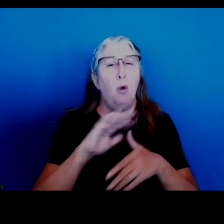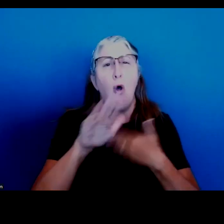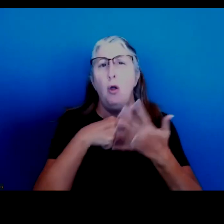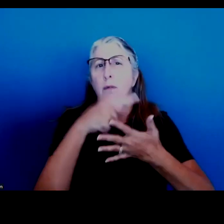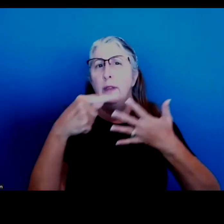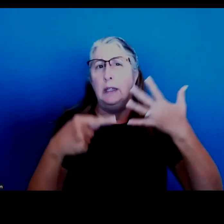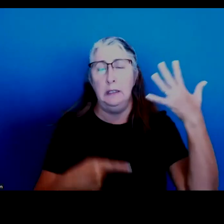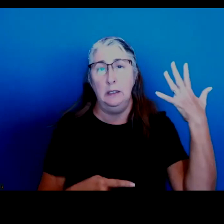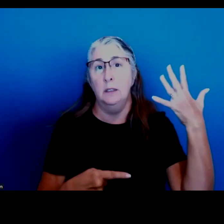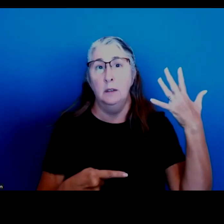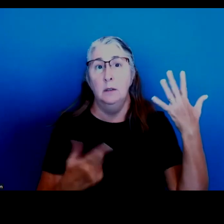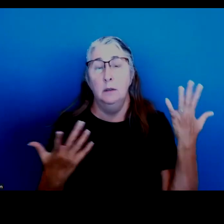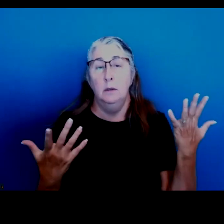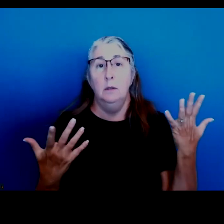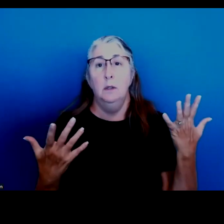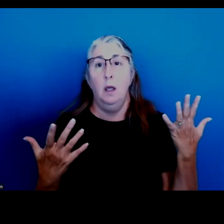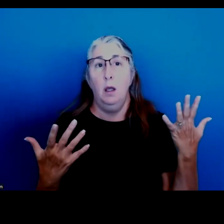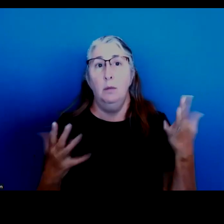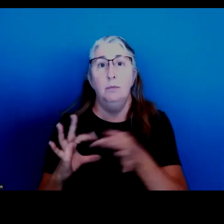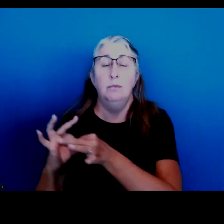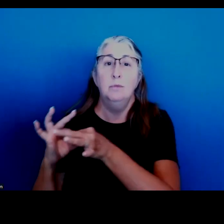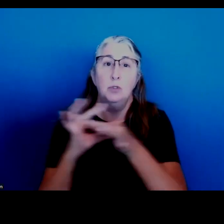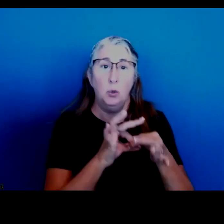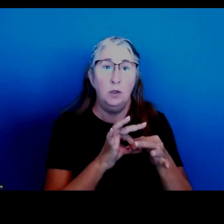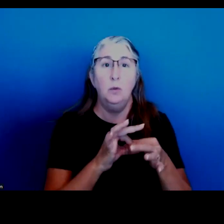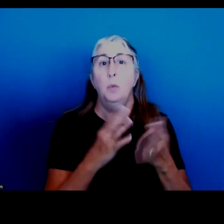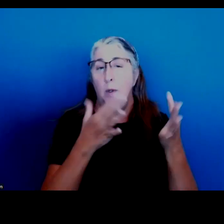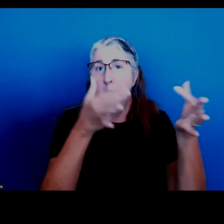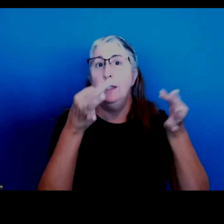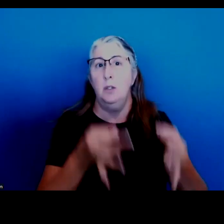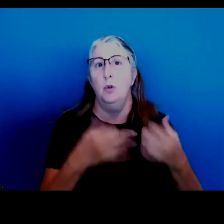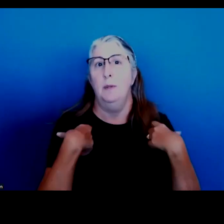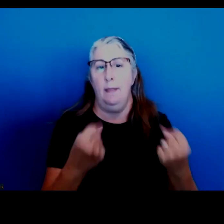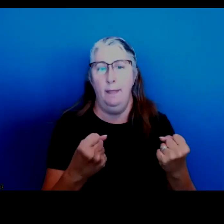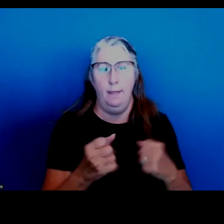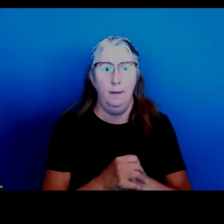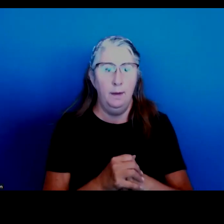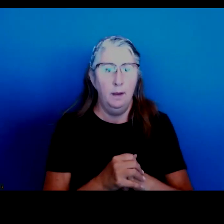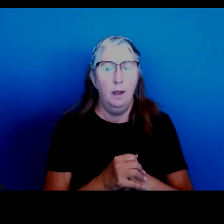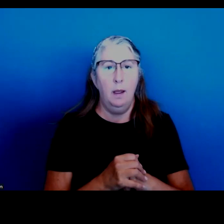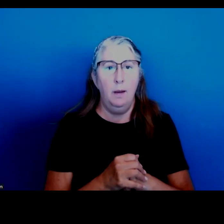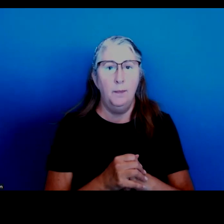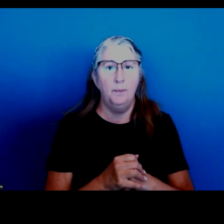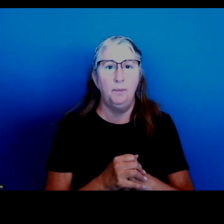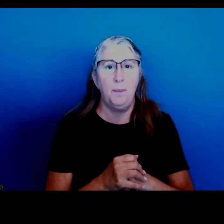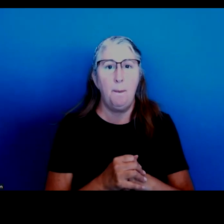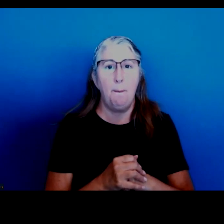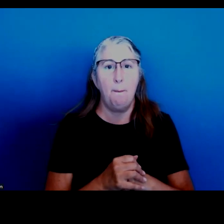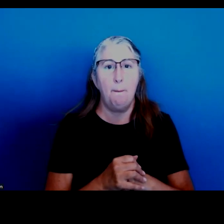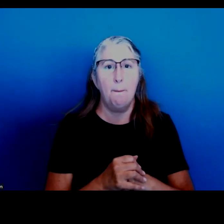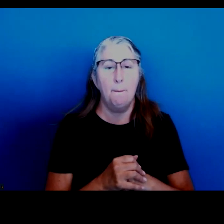these are go into what determines our health. And by way